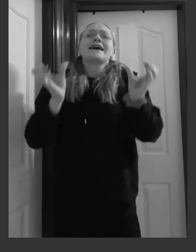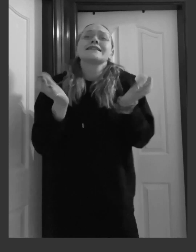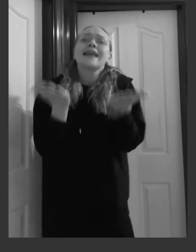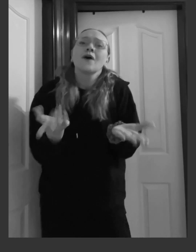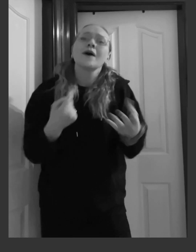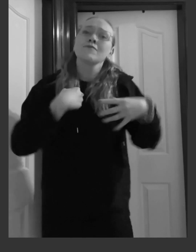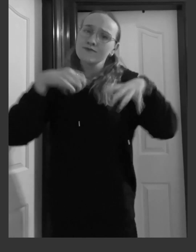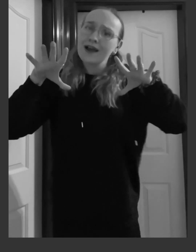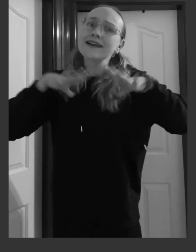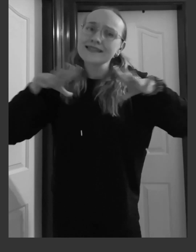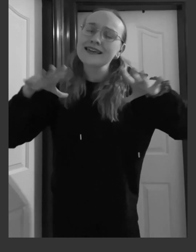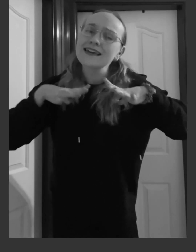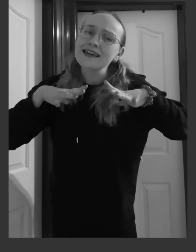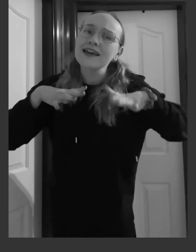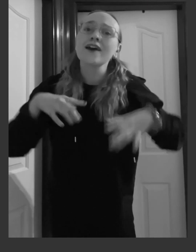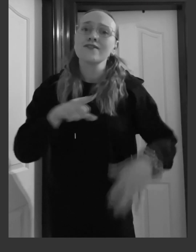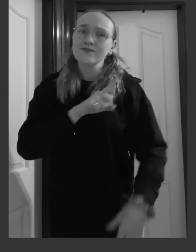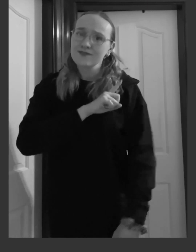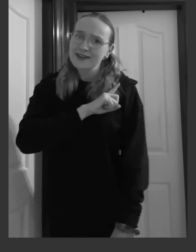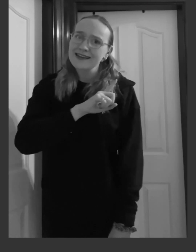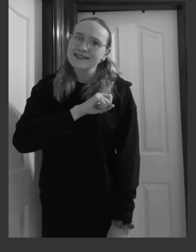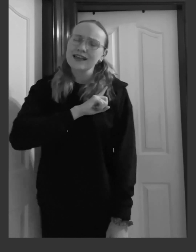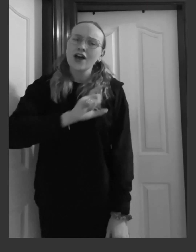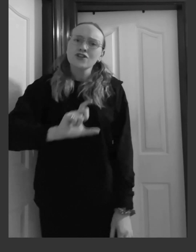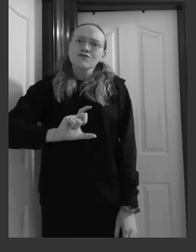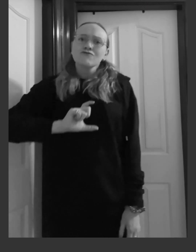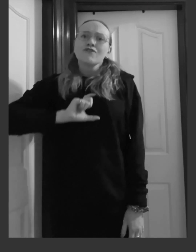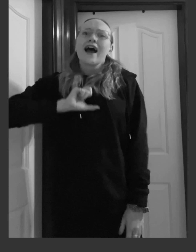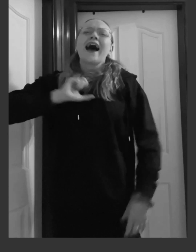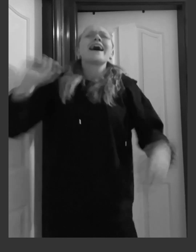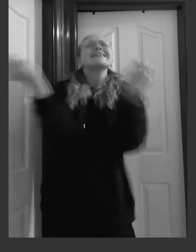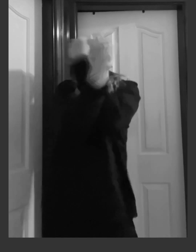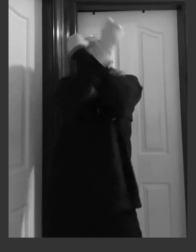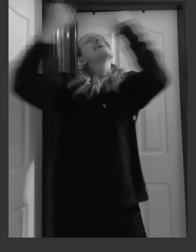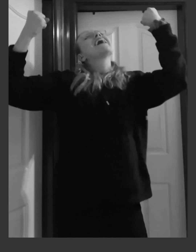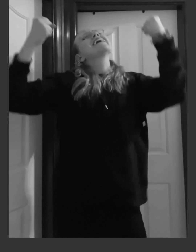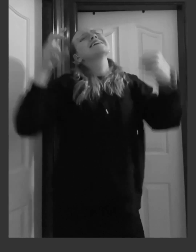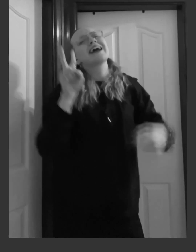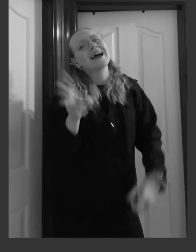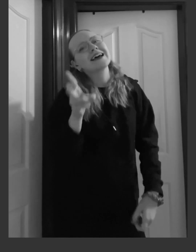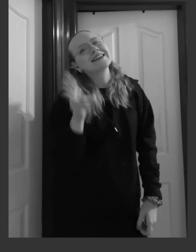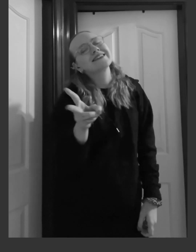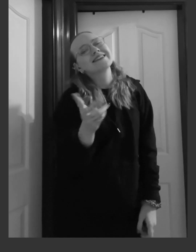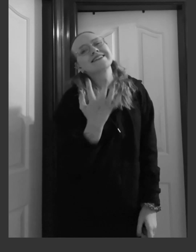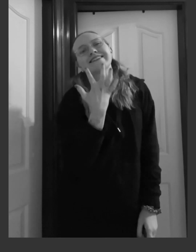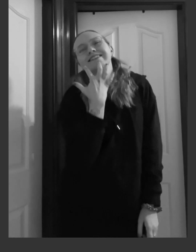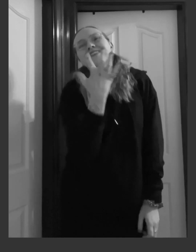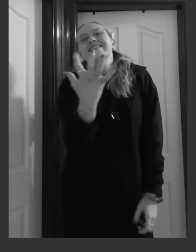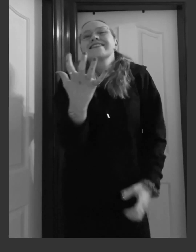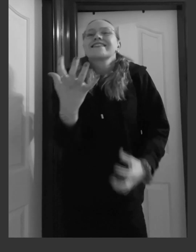I'm ready to rise again Now